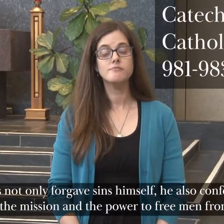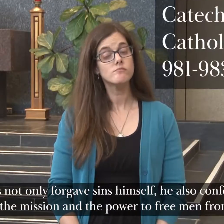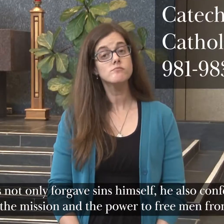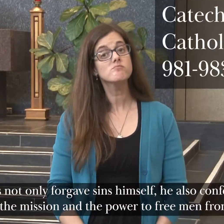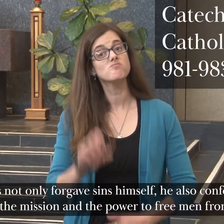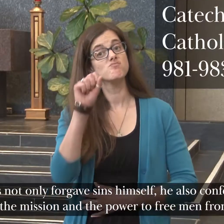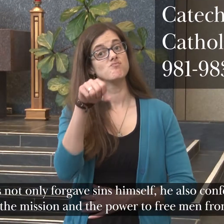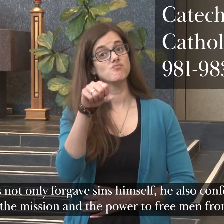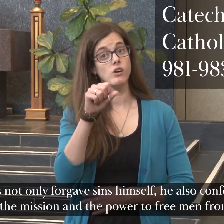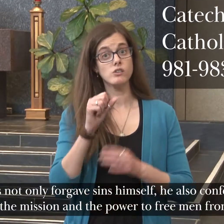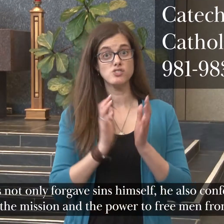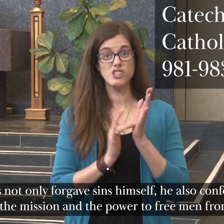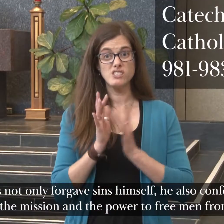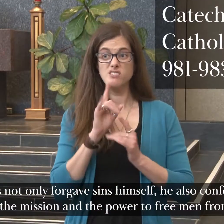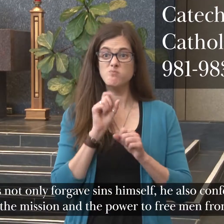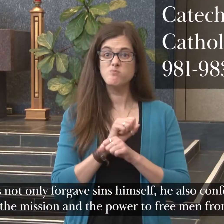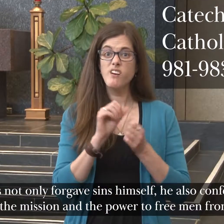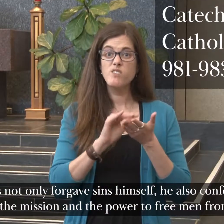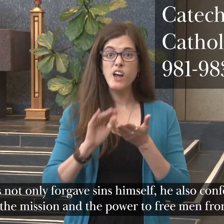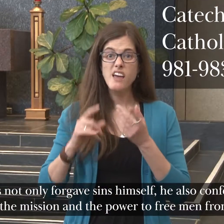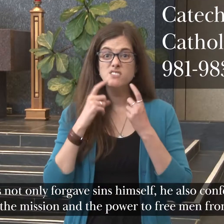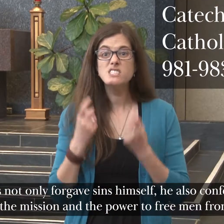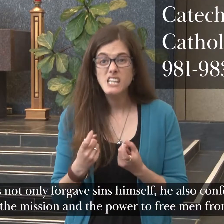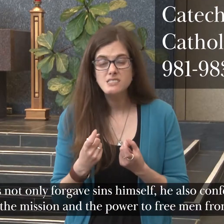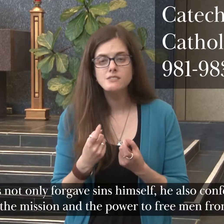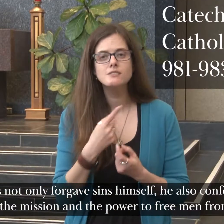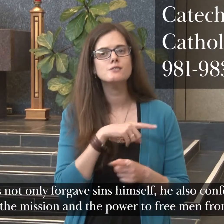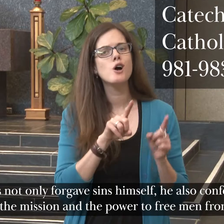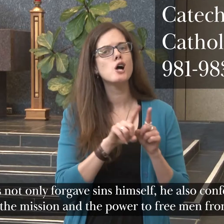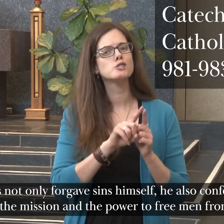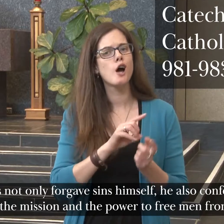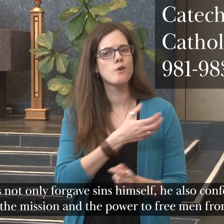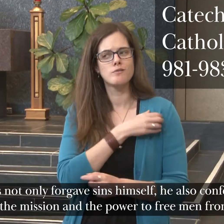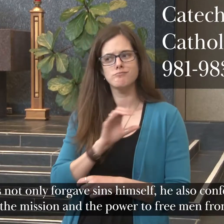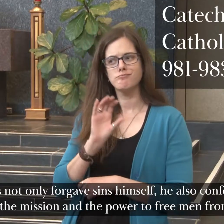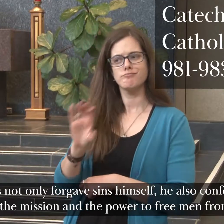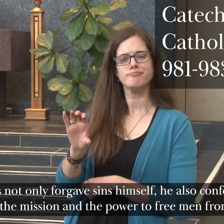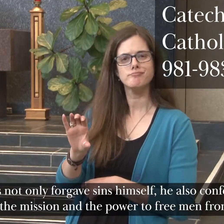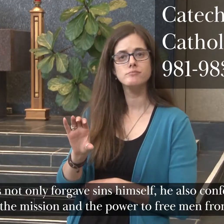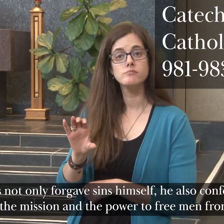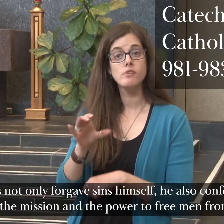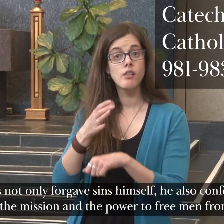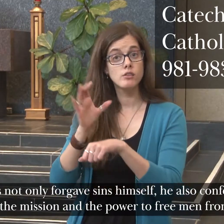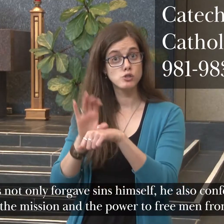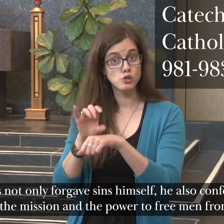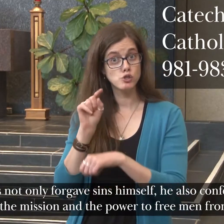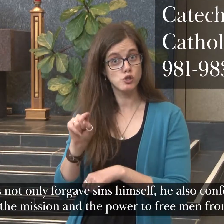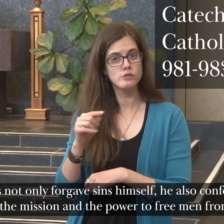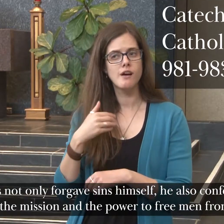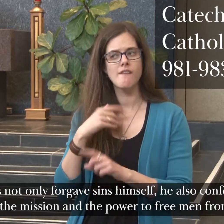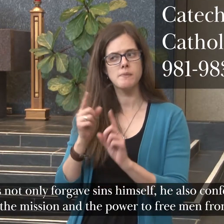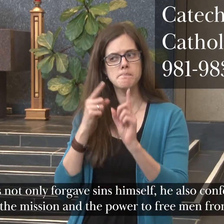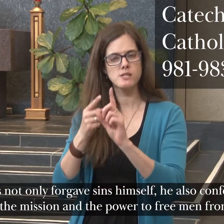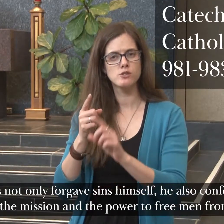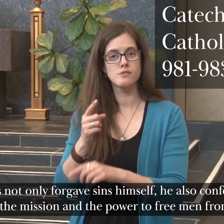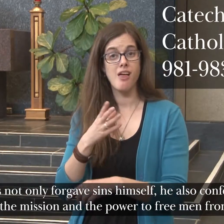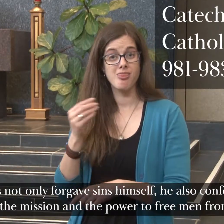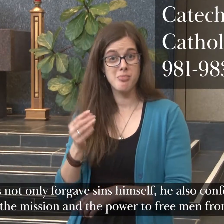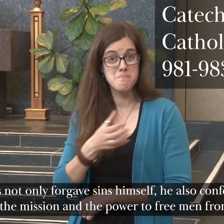Yes. Jesus not only forgave sins himself, he also conferred on the church the mission and the power to free men from